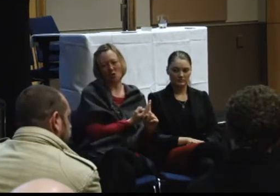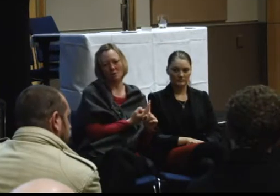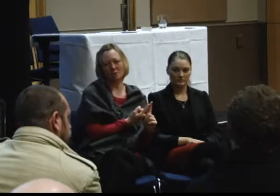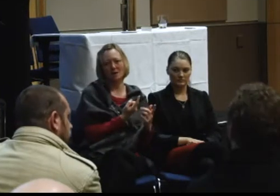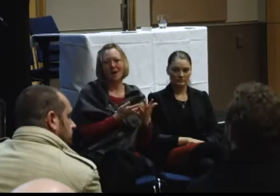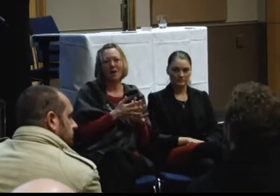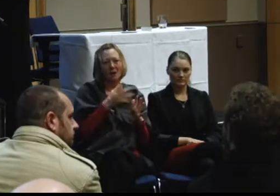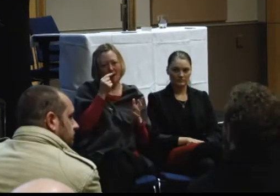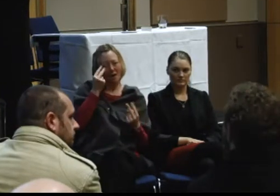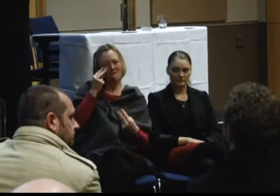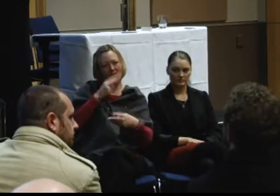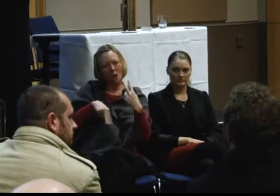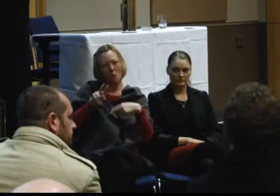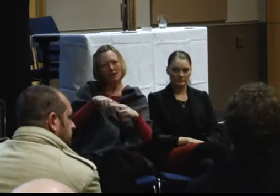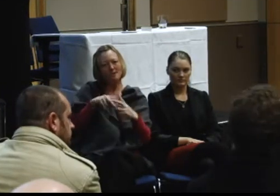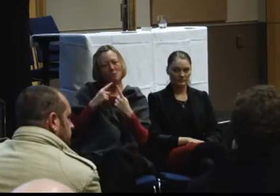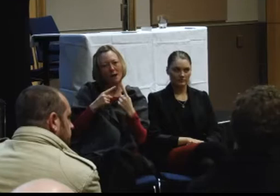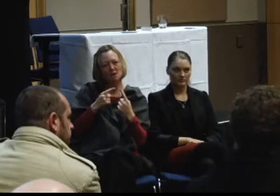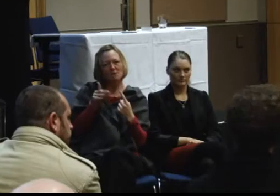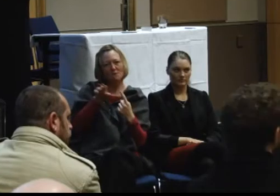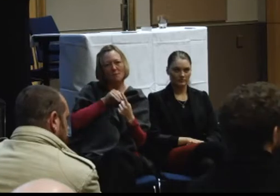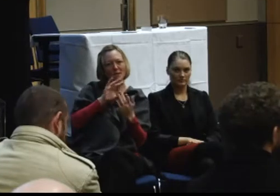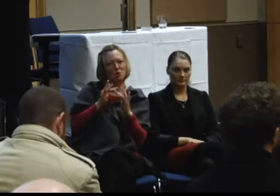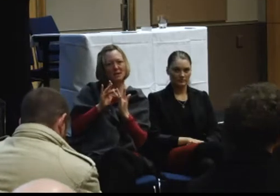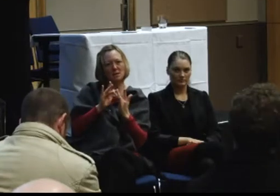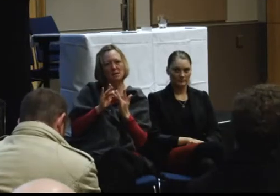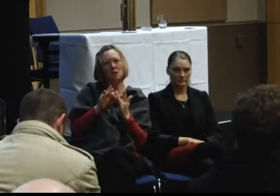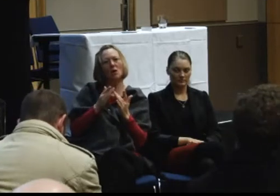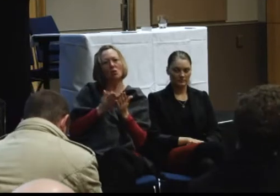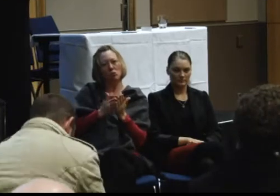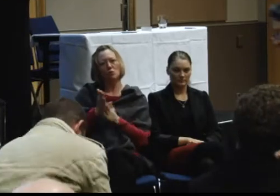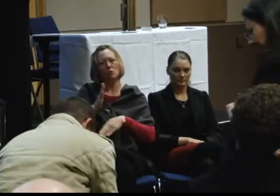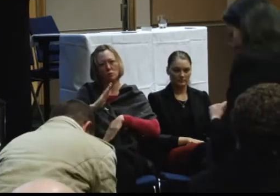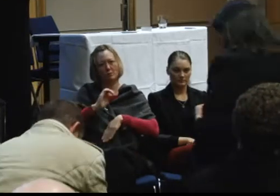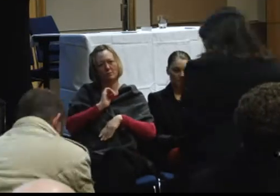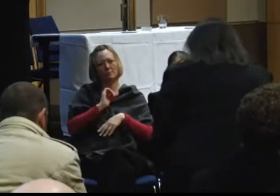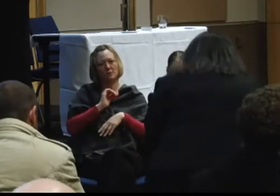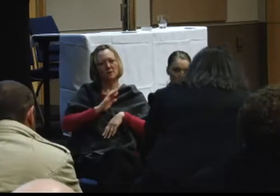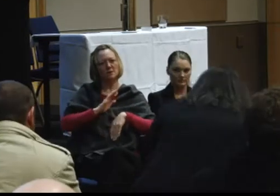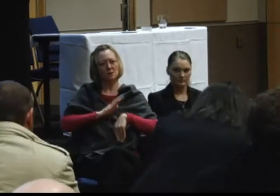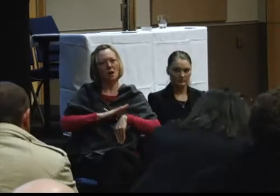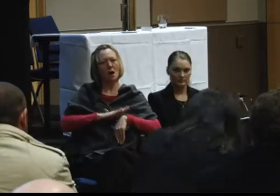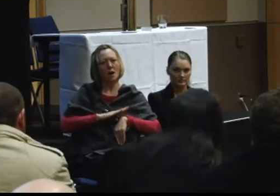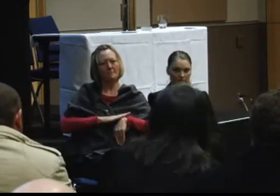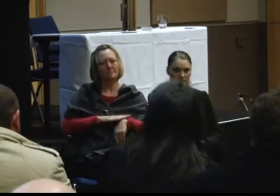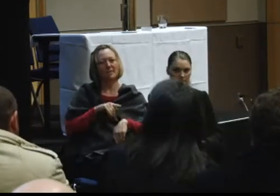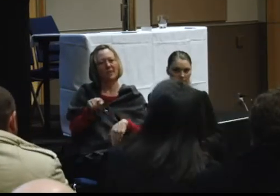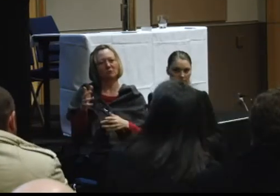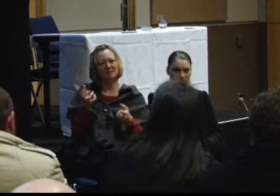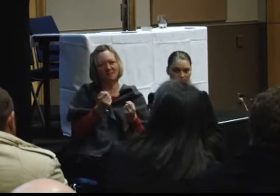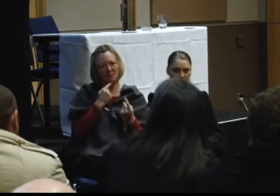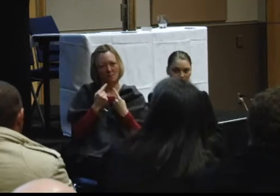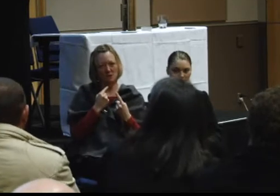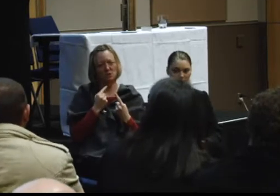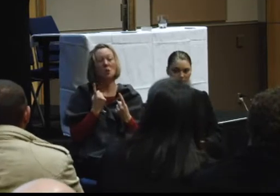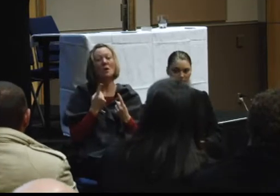information on the internet as they're receiving it. So one of the bits of homework that I did this morning for